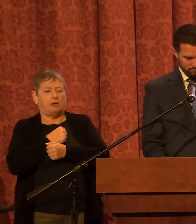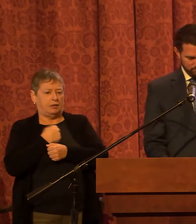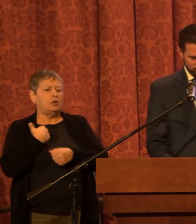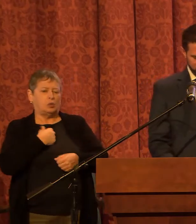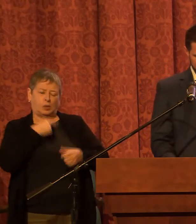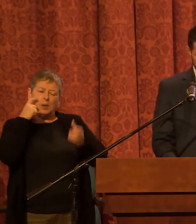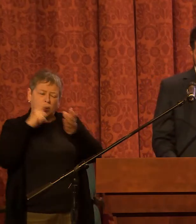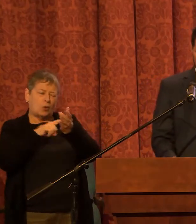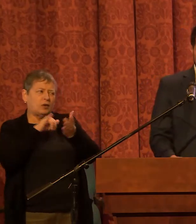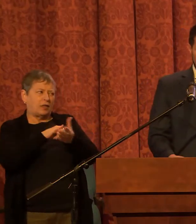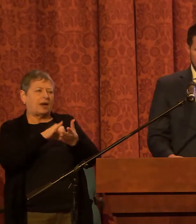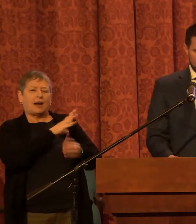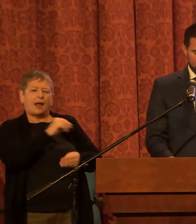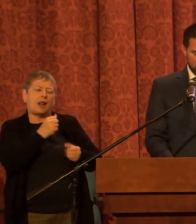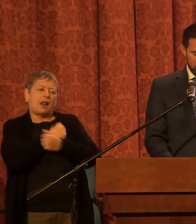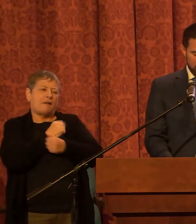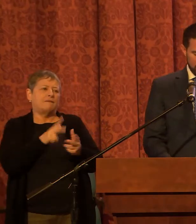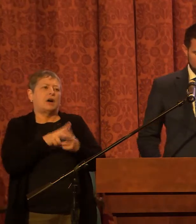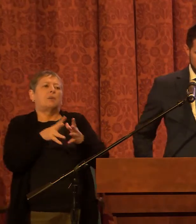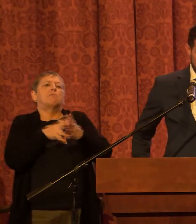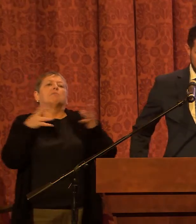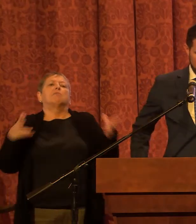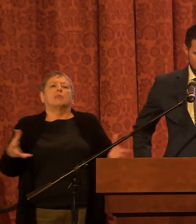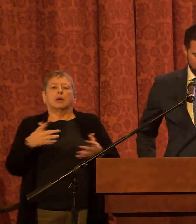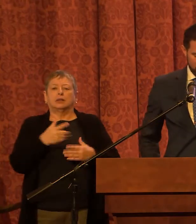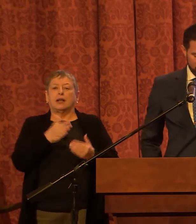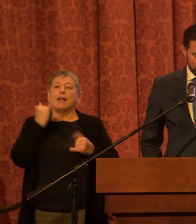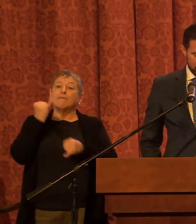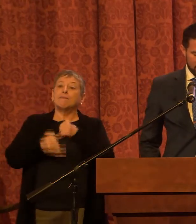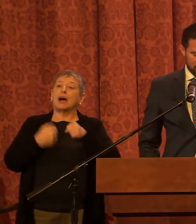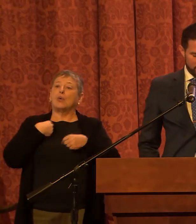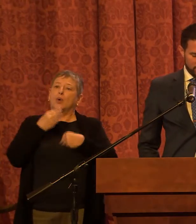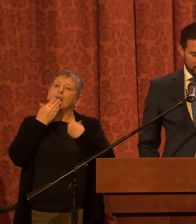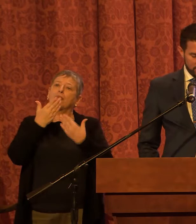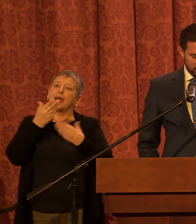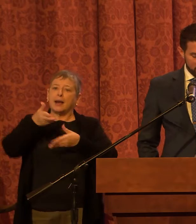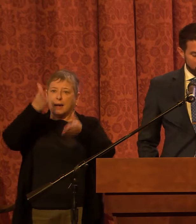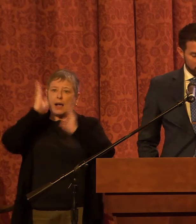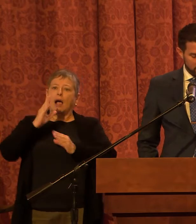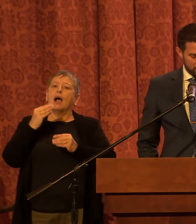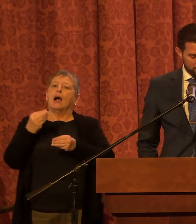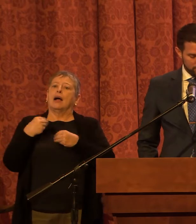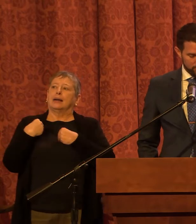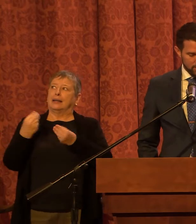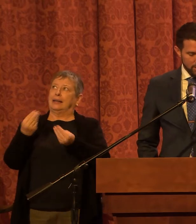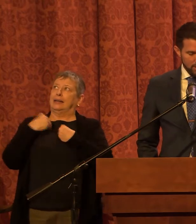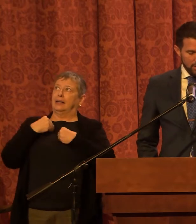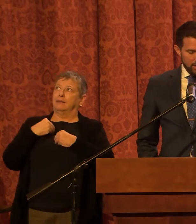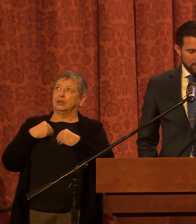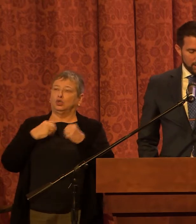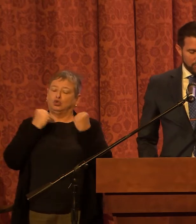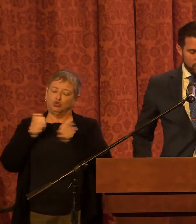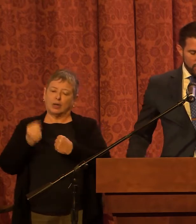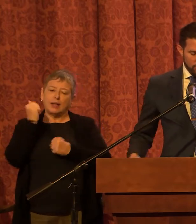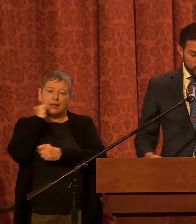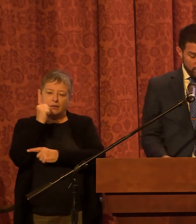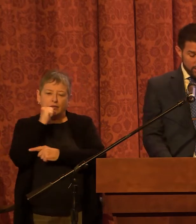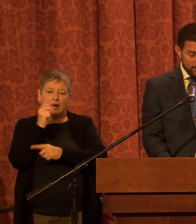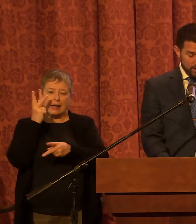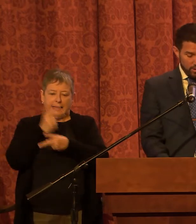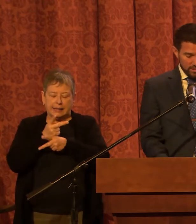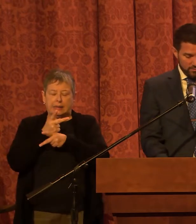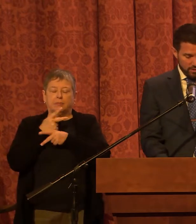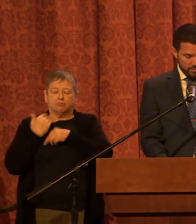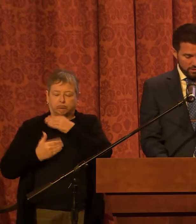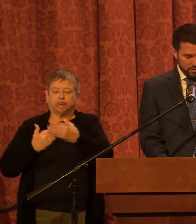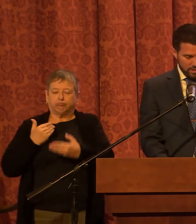much. Last and certainly not least, we want to thank God for giving us the daily strength needed to keep it all together. Thank you for providing